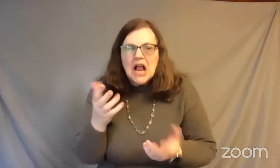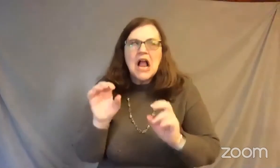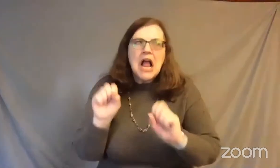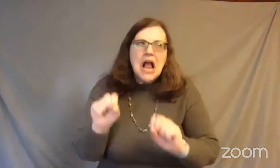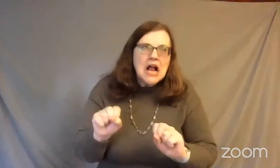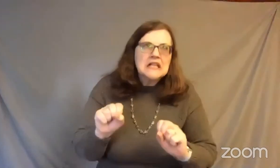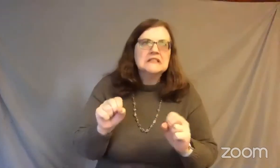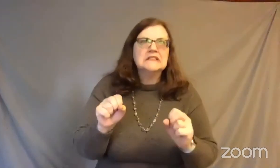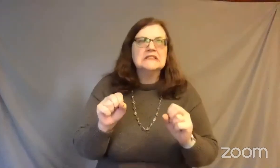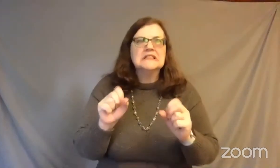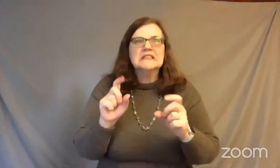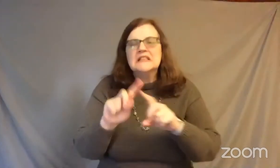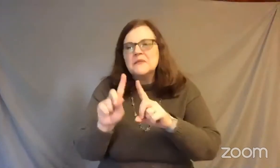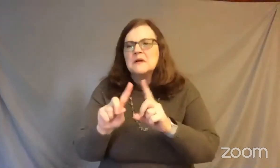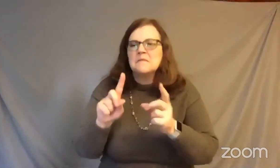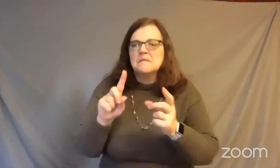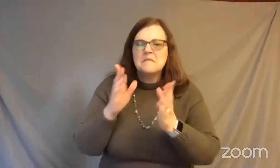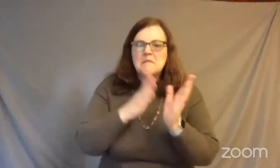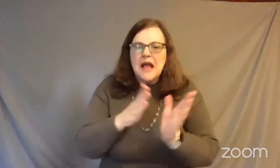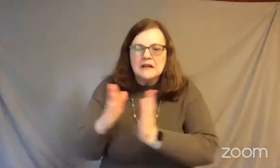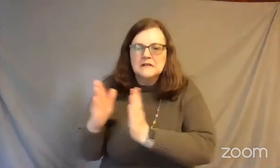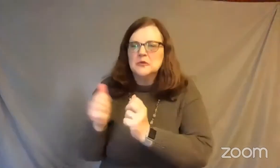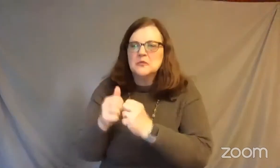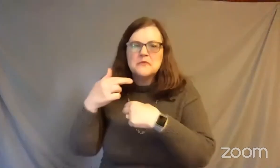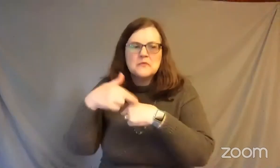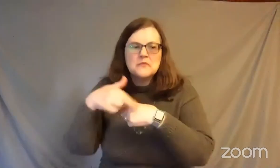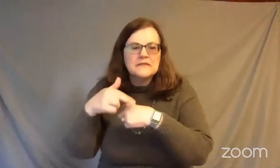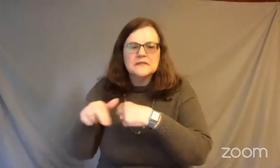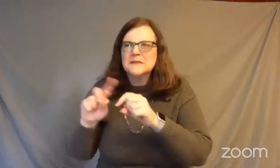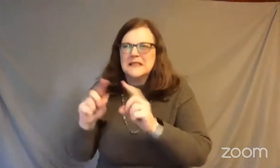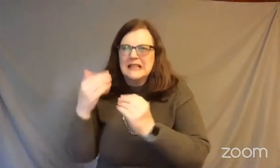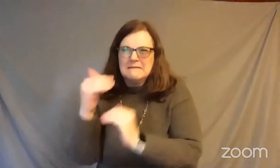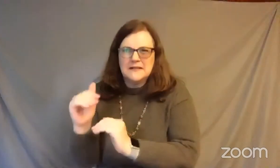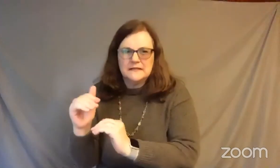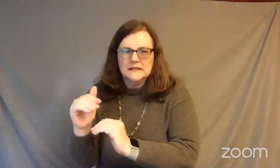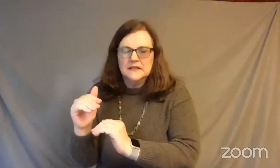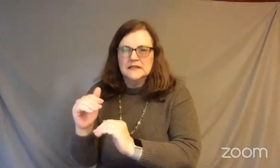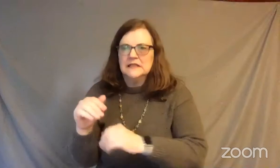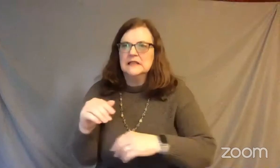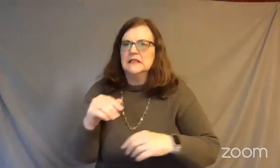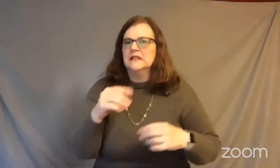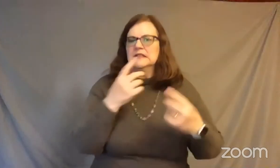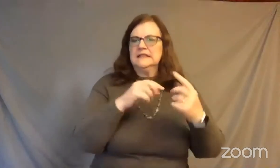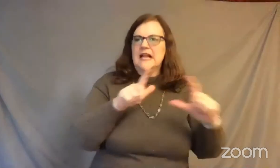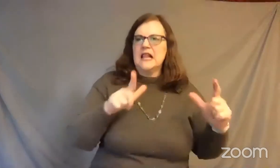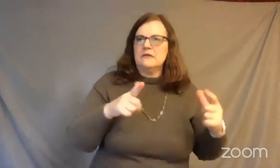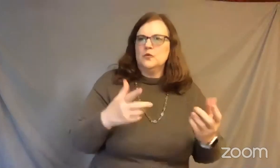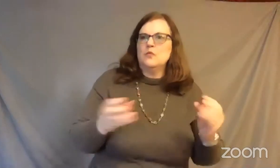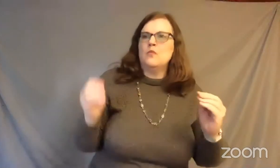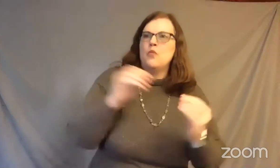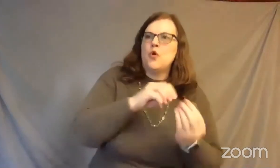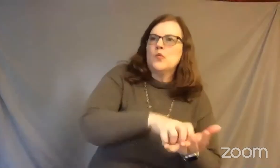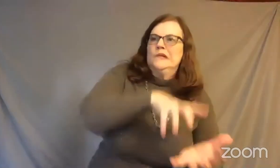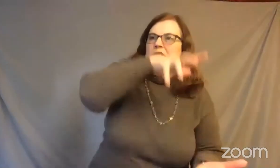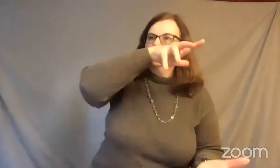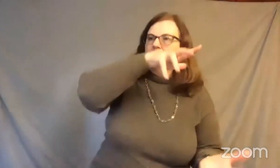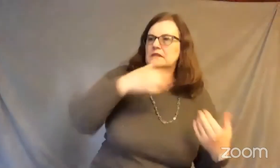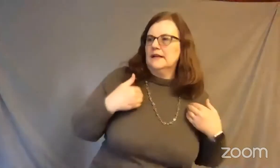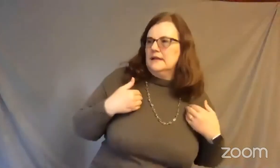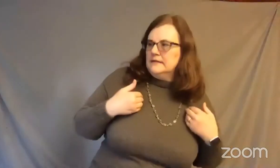some iconicities that can be found in different languages, and there are some in spoken languages and the patterns and the references,